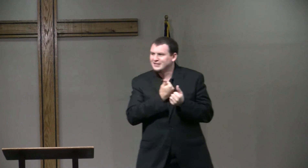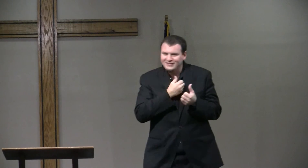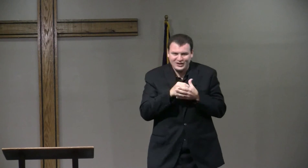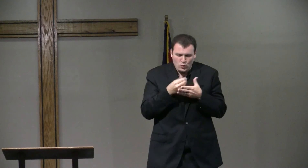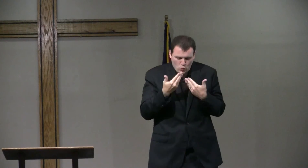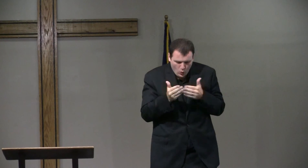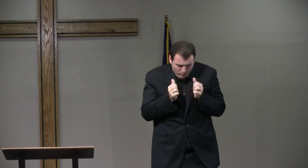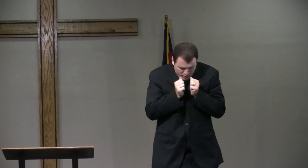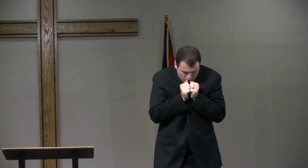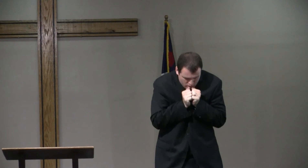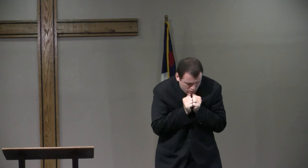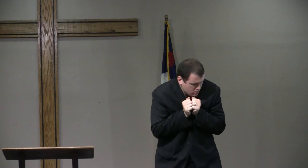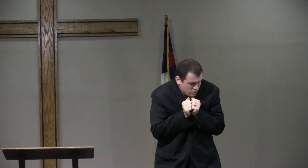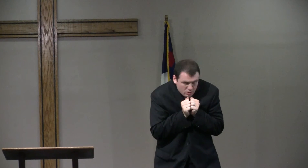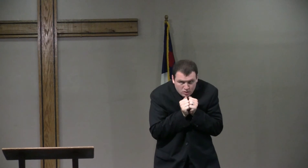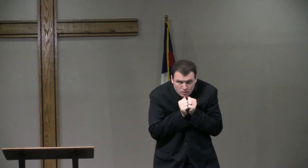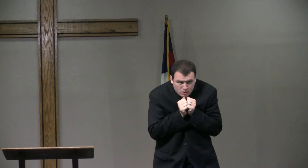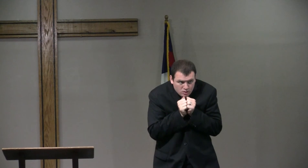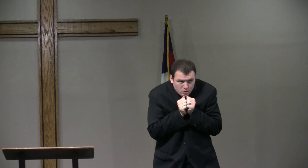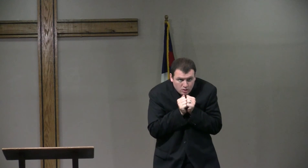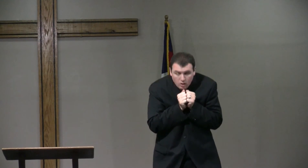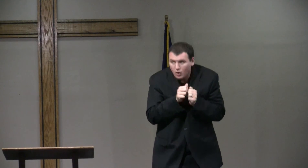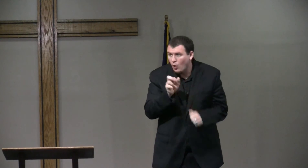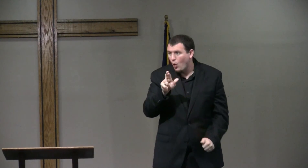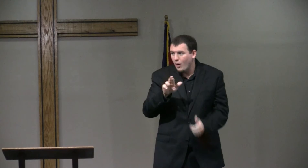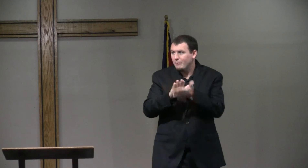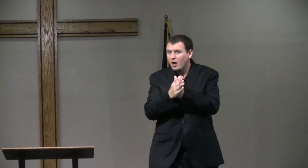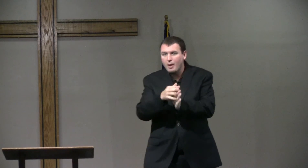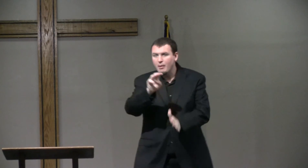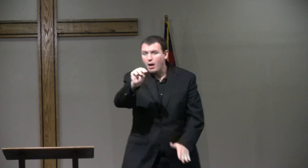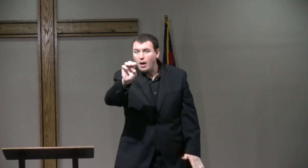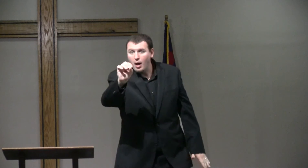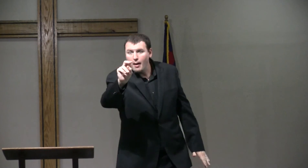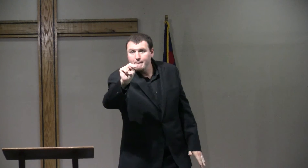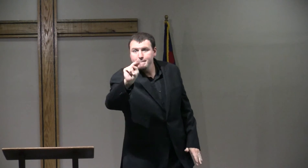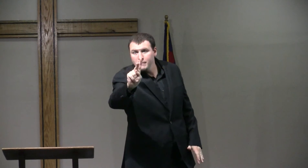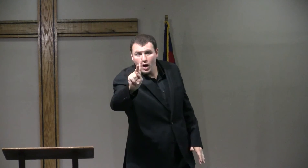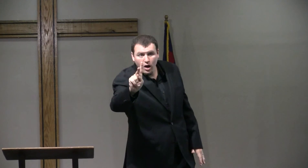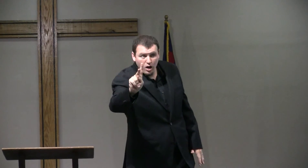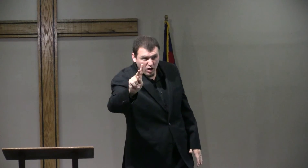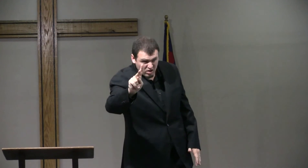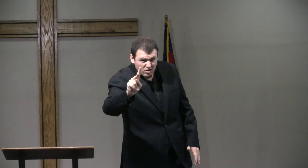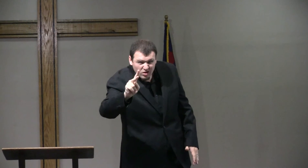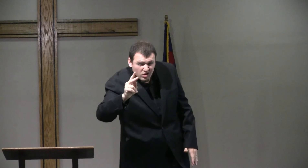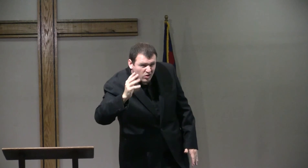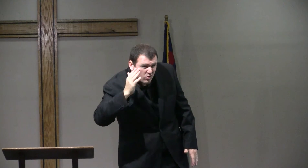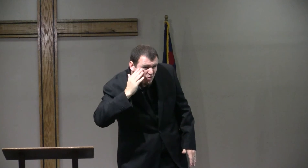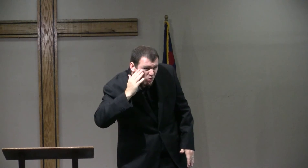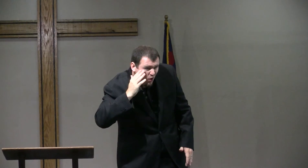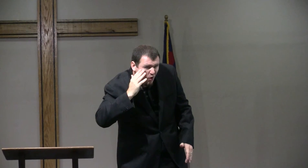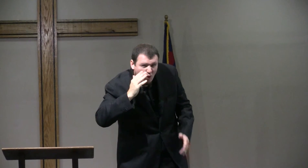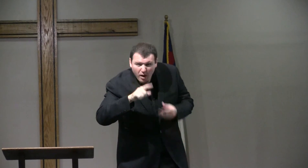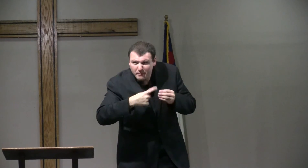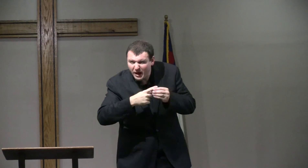We don't need to lock ourselves up in a room and hide or become a monk.